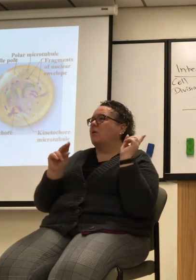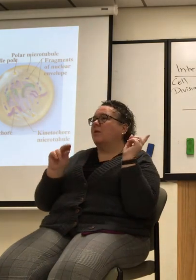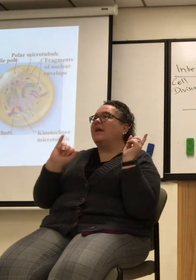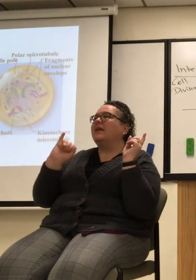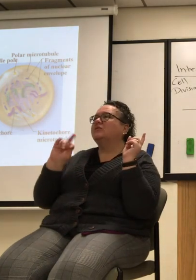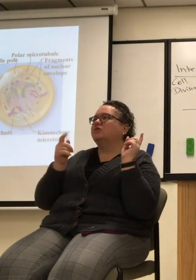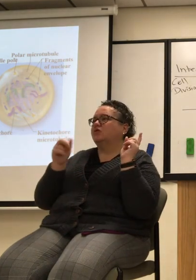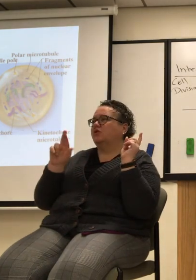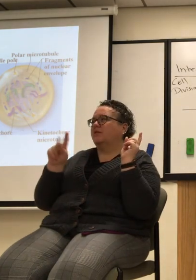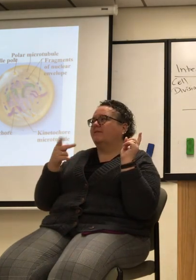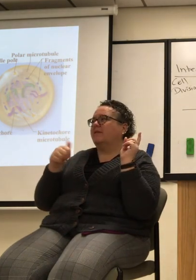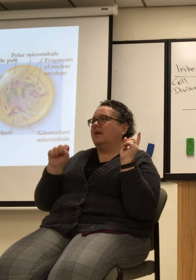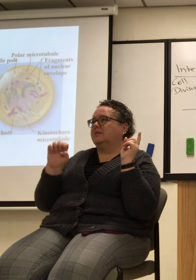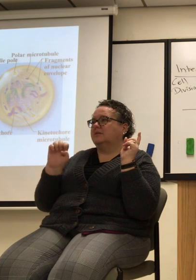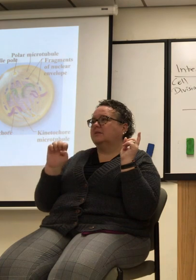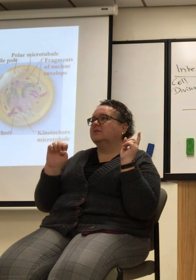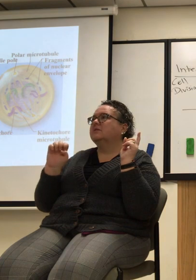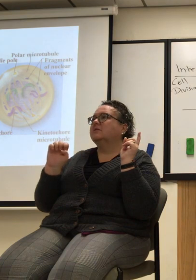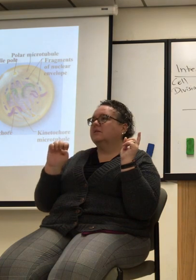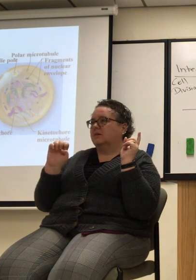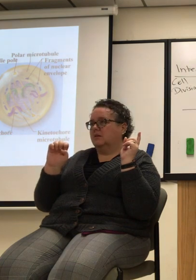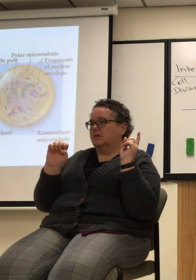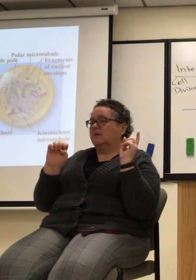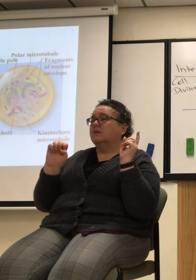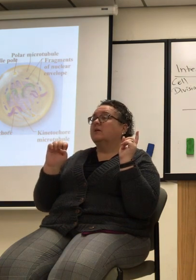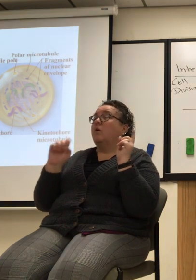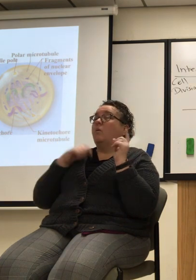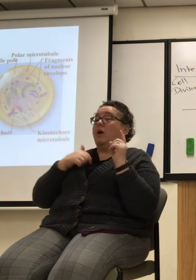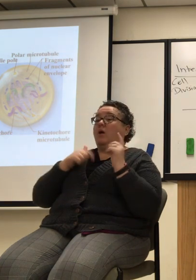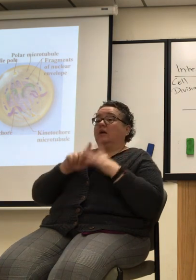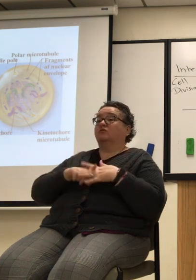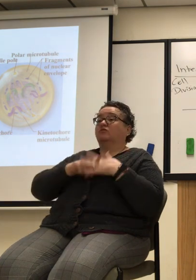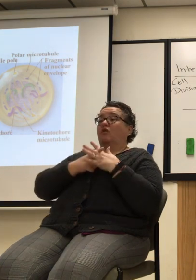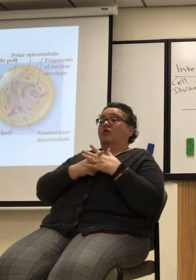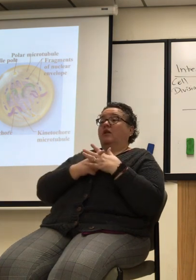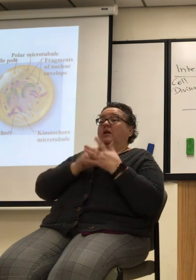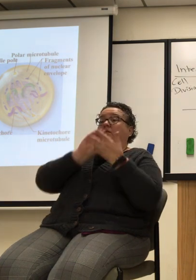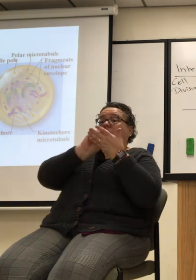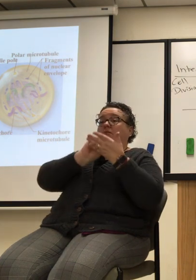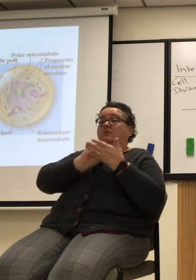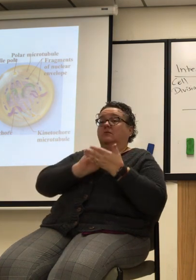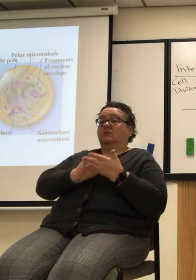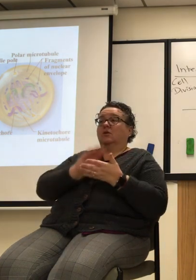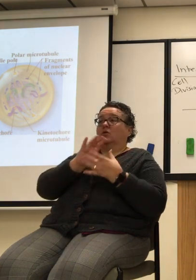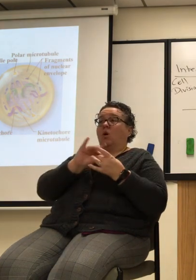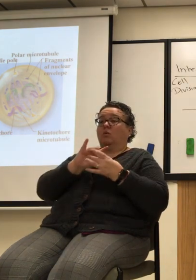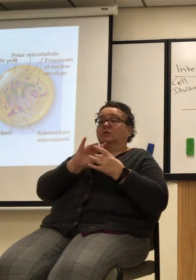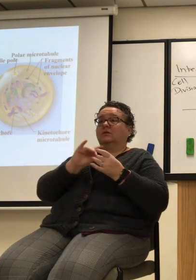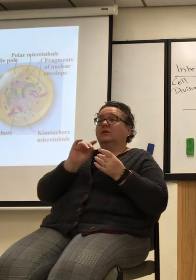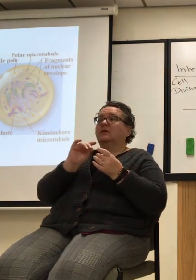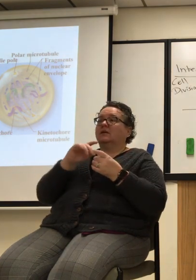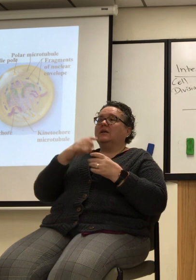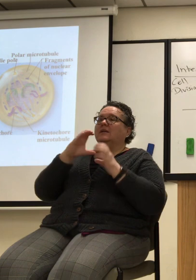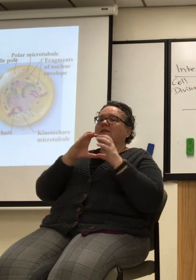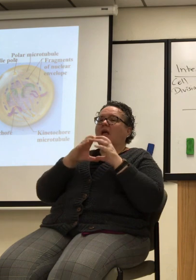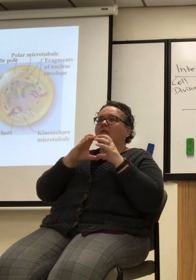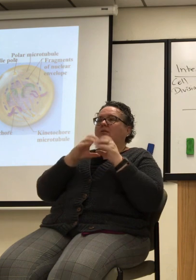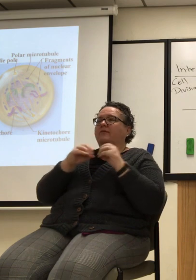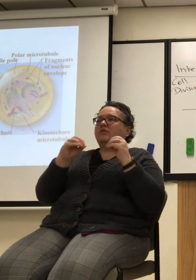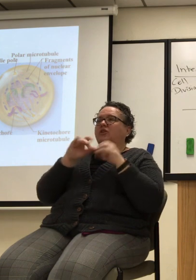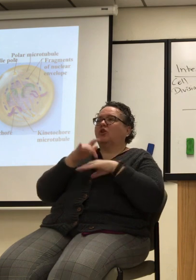interphase, okay. As opposed to where I started putting notes where it said cell division early